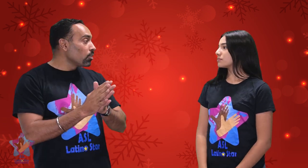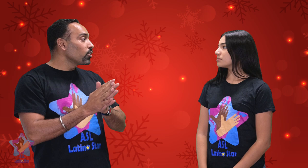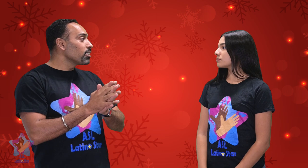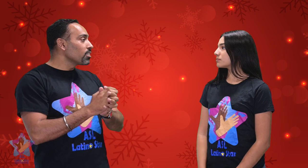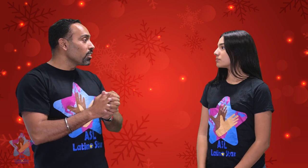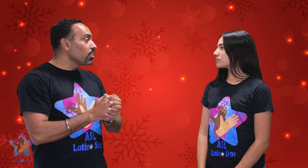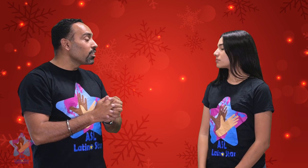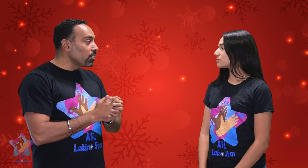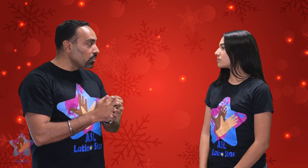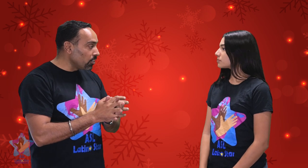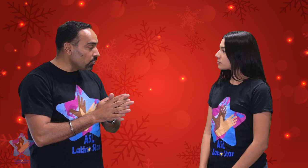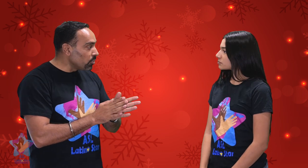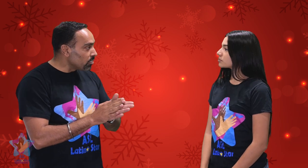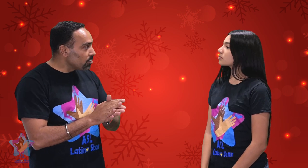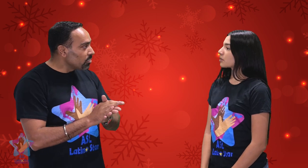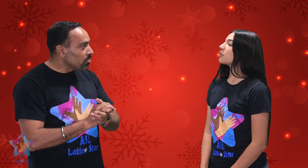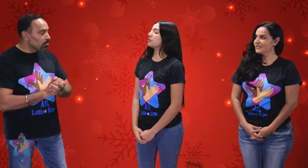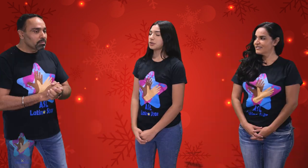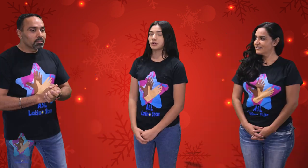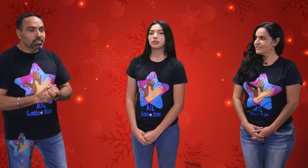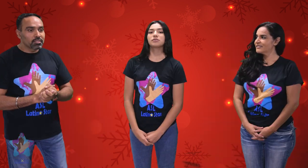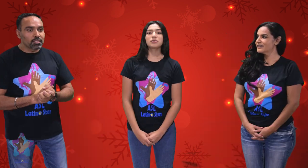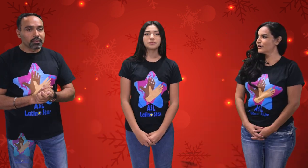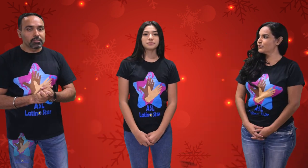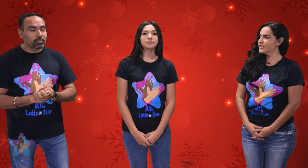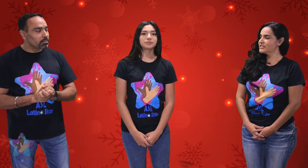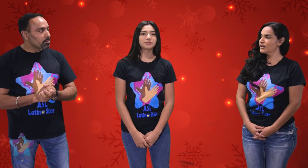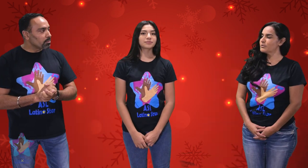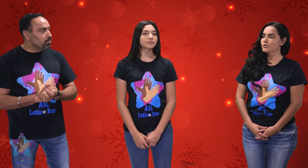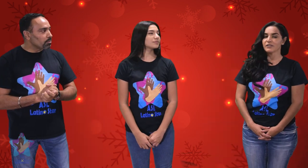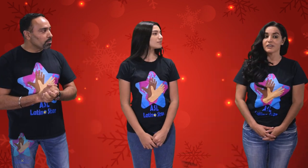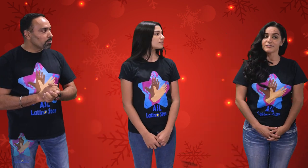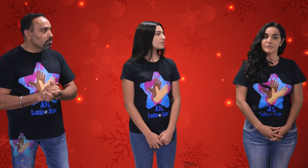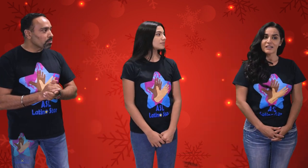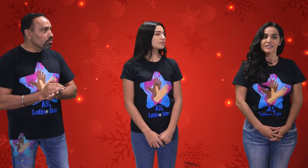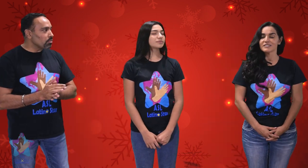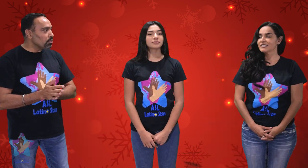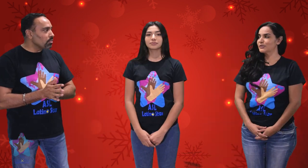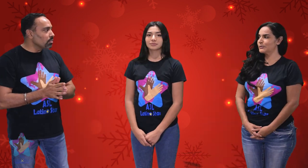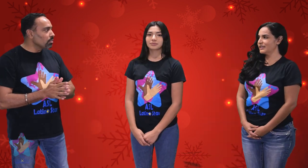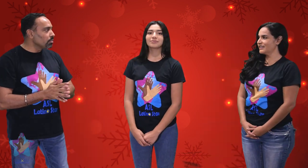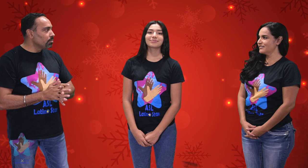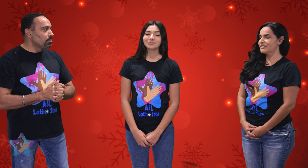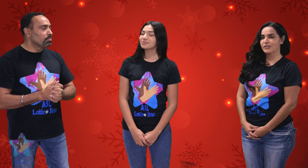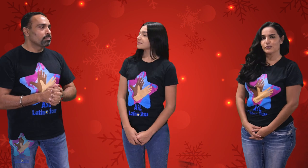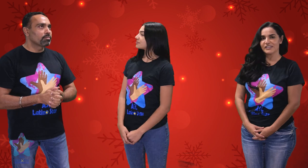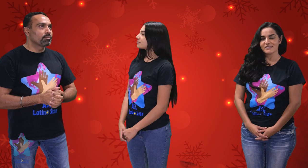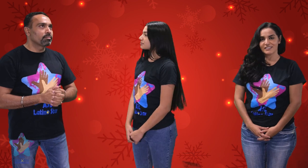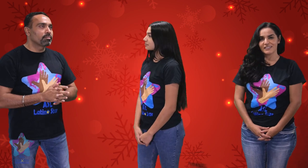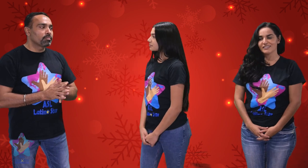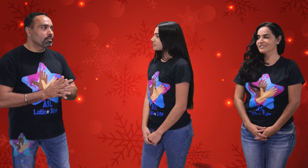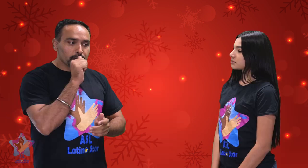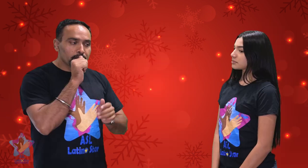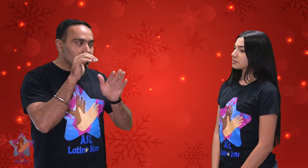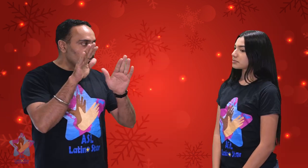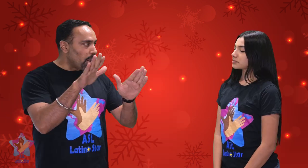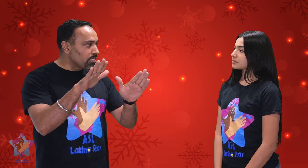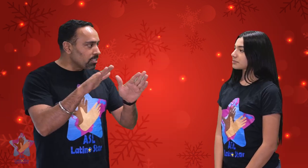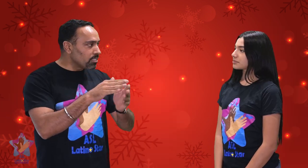Or you can say reunions. Reunions. Reunirse, como cuando la familia se reúne. Reunirse. Blessings.